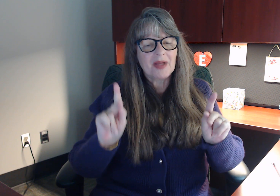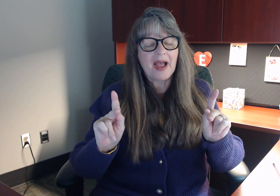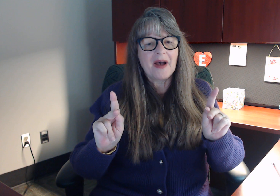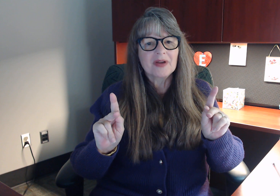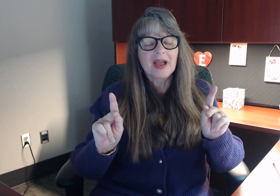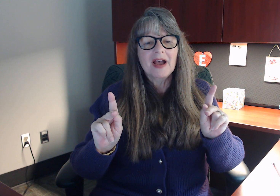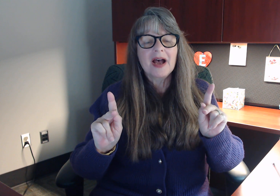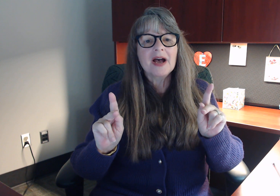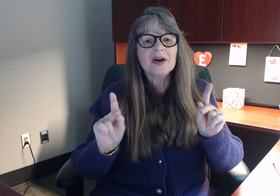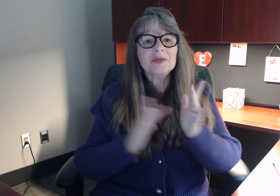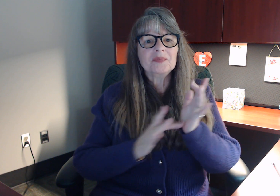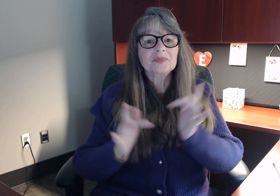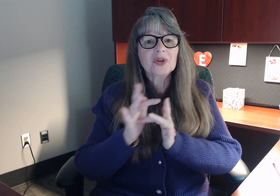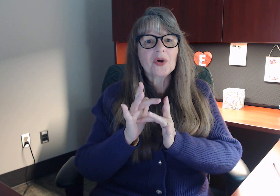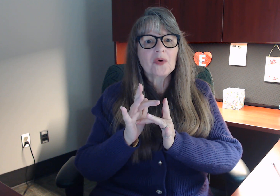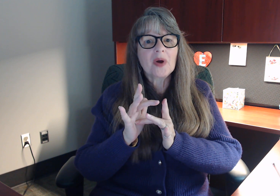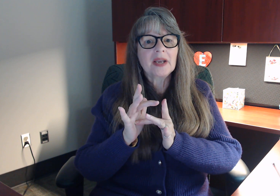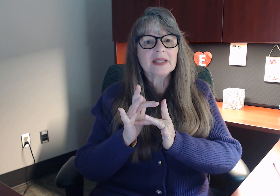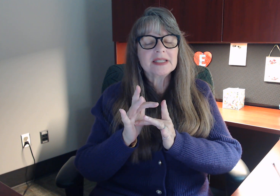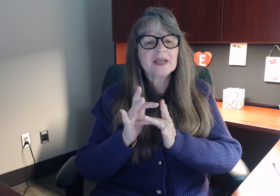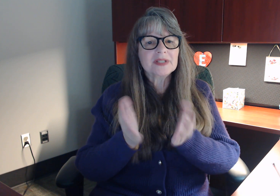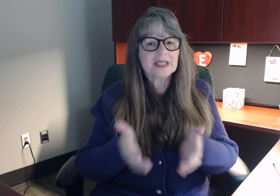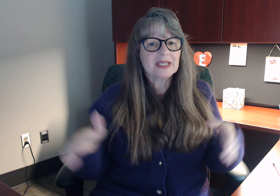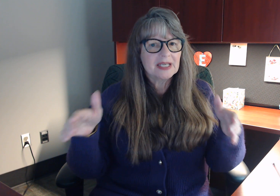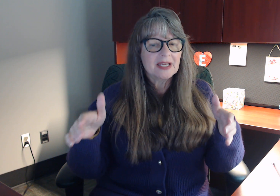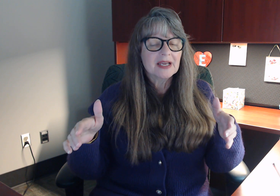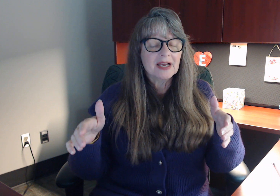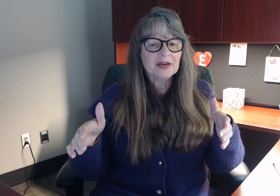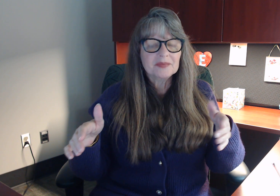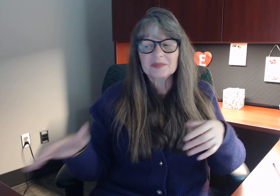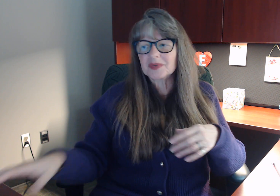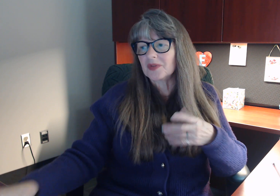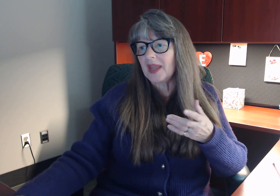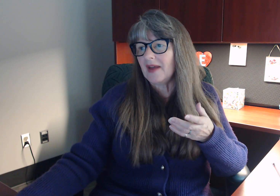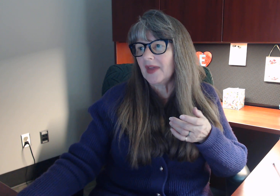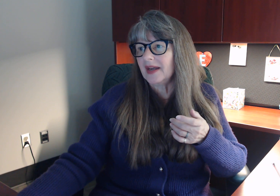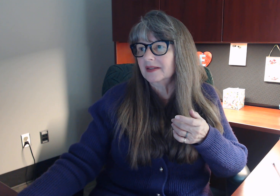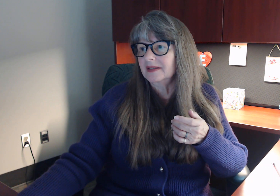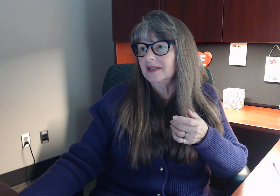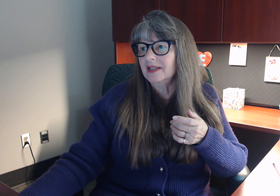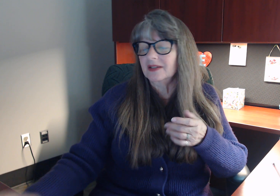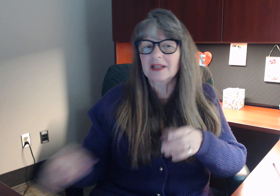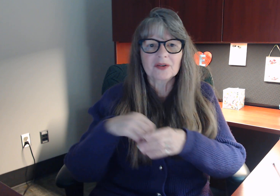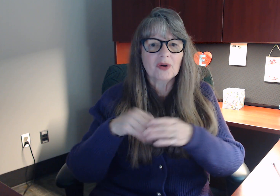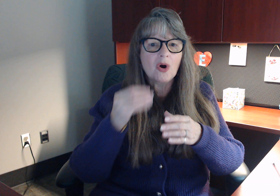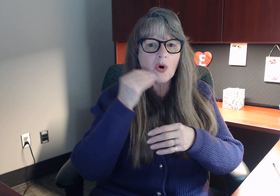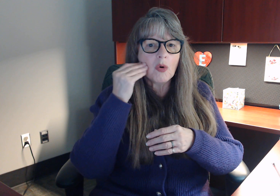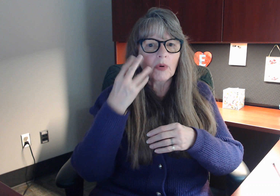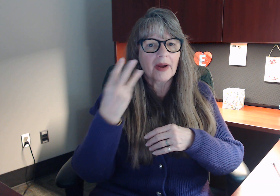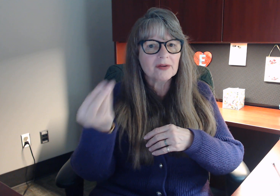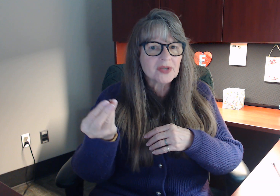have, a nativity. So they have that in their home or